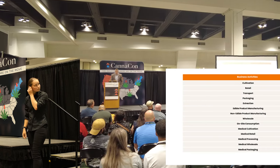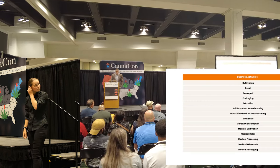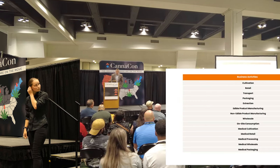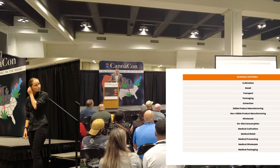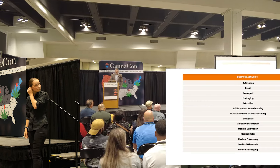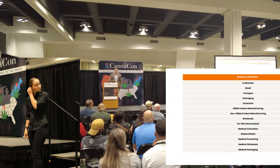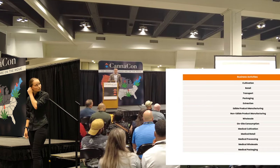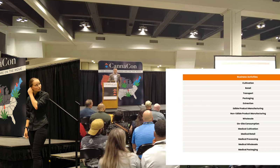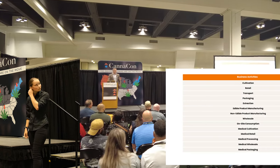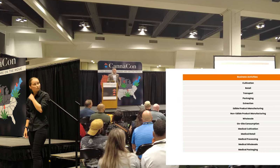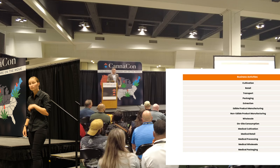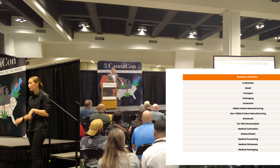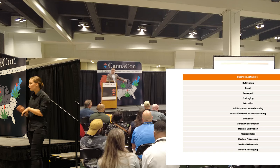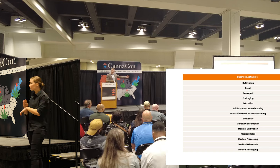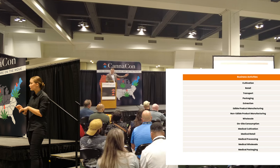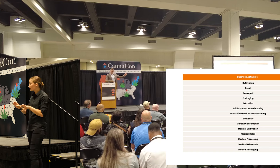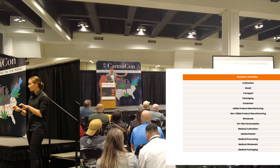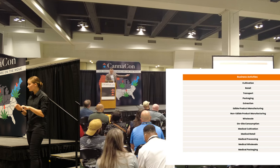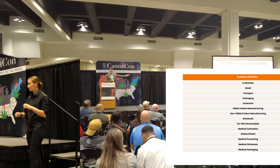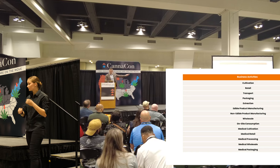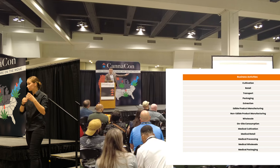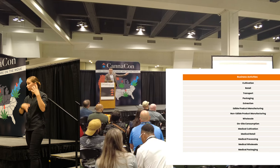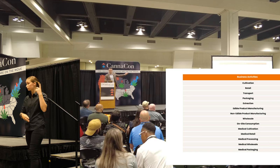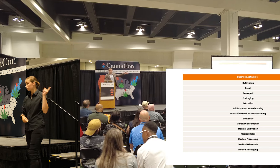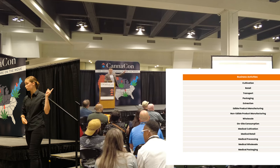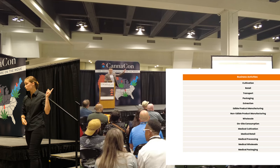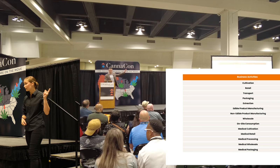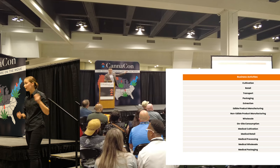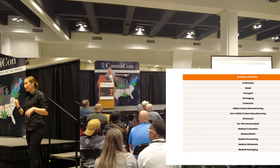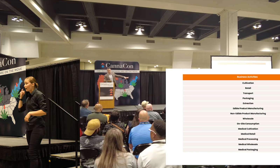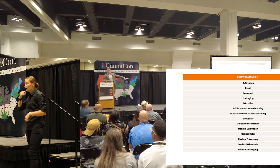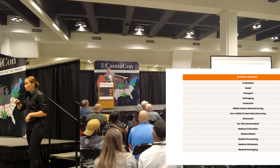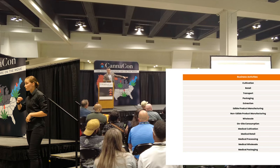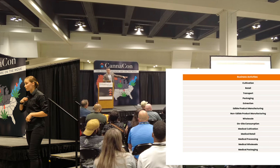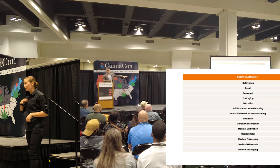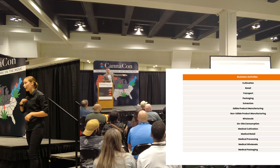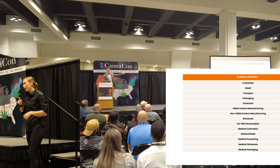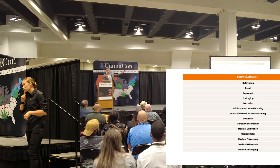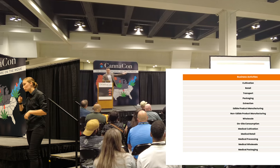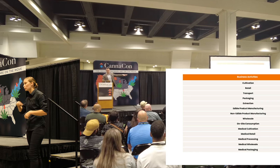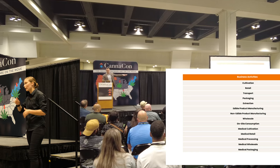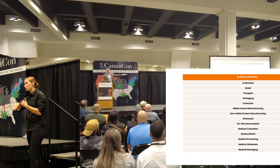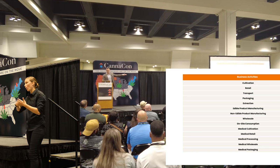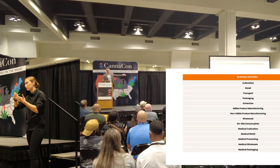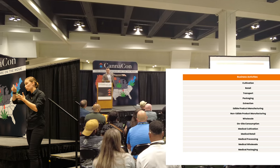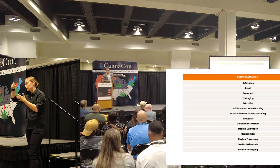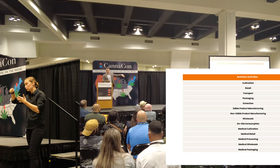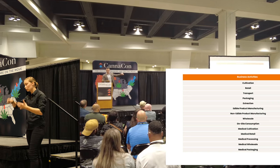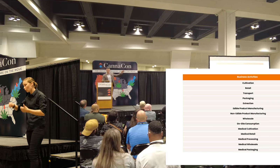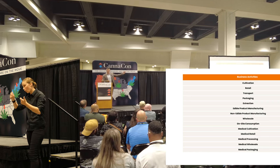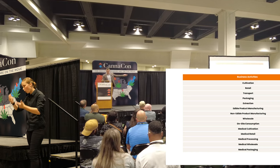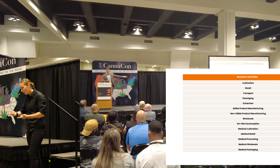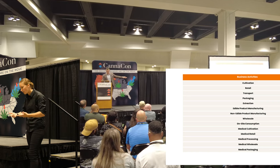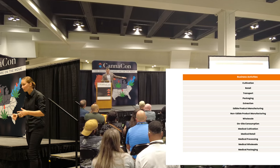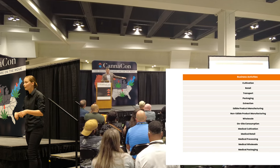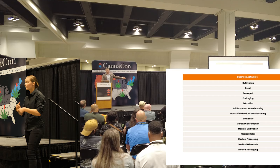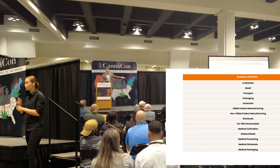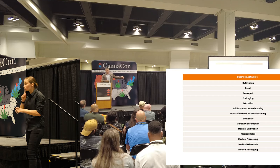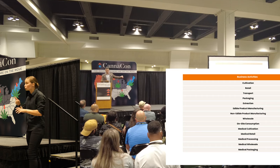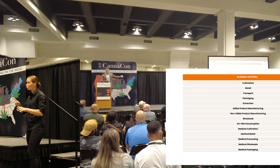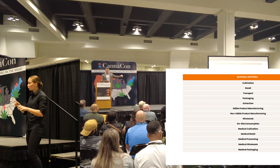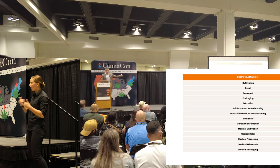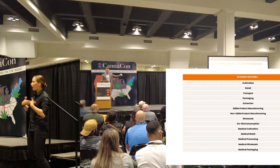List of business activities are listed here, and for all those folks who've applied, I'm sure they've ticked every one of these little boxes that comes up with the checklist there, making sure that they've opened up the possibility